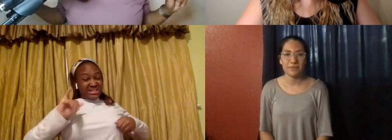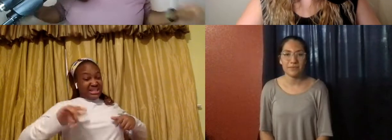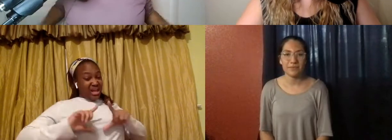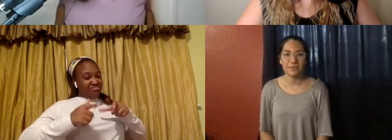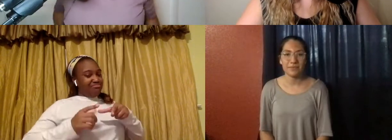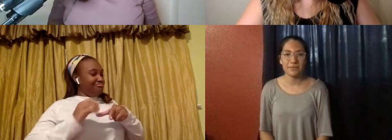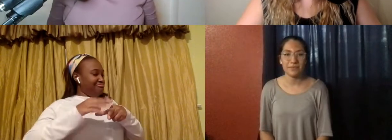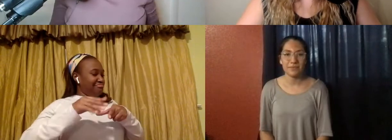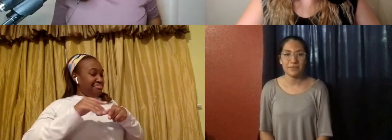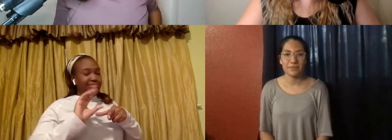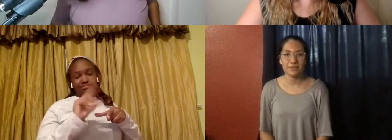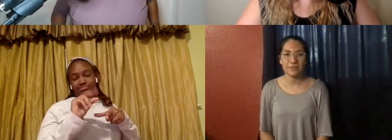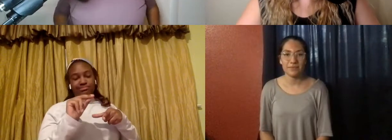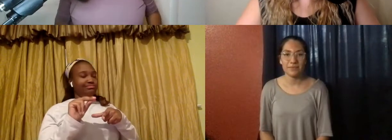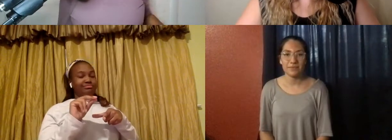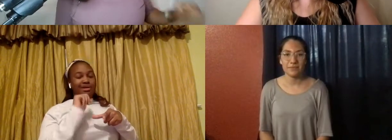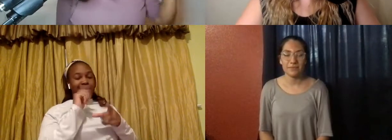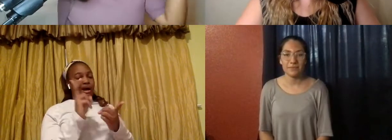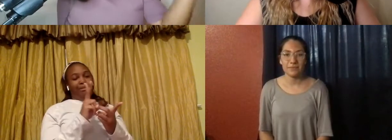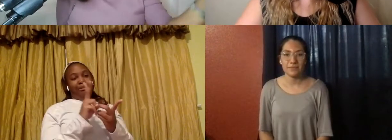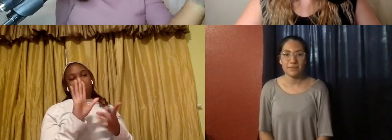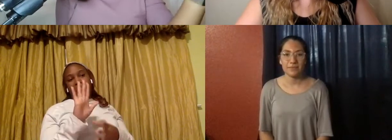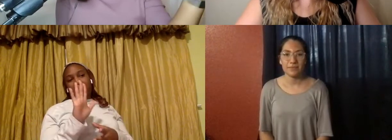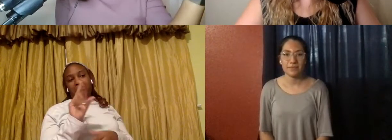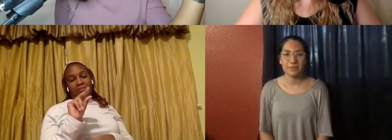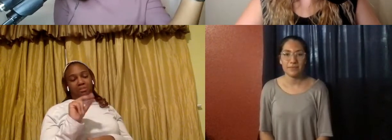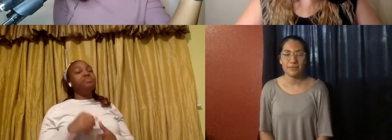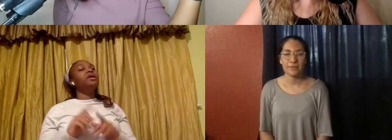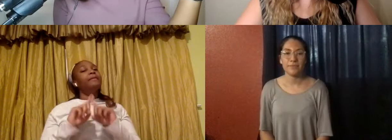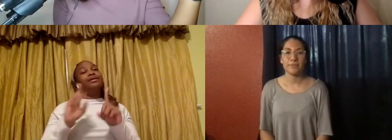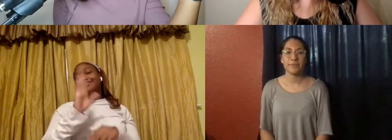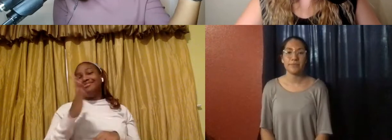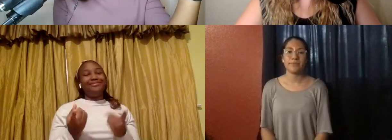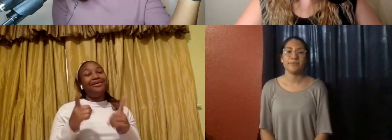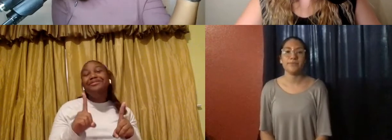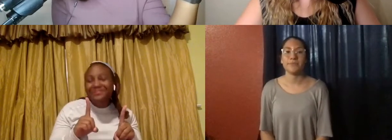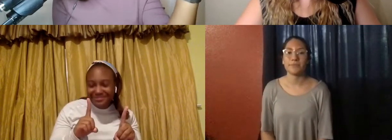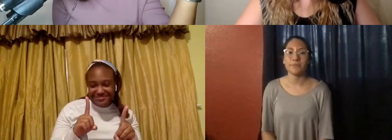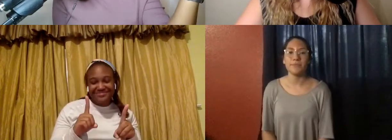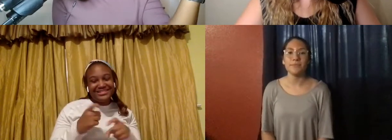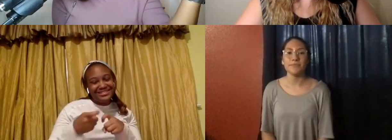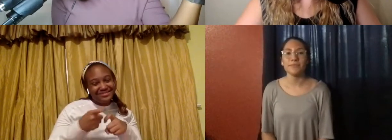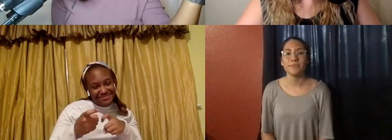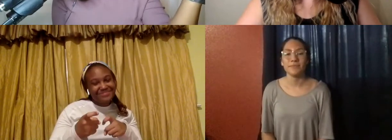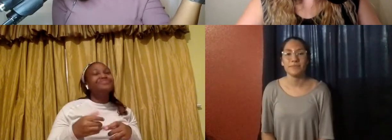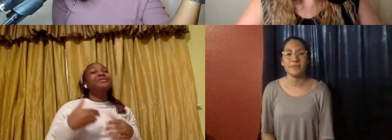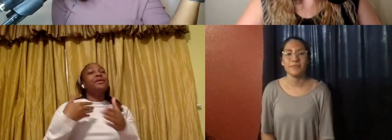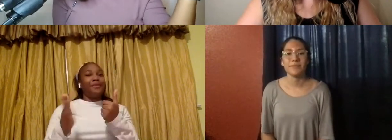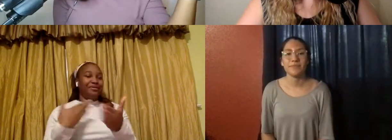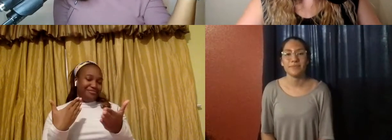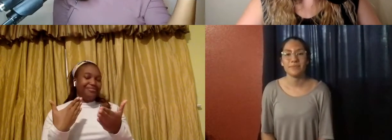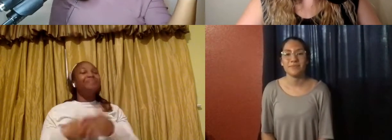this dick. No, I'm just kidding. No, that never happened. But what did happen was, oh my God, whatever. It is what